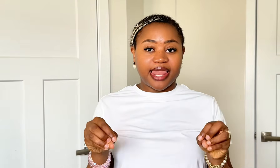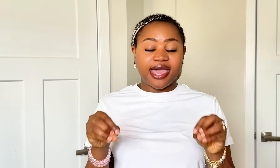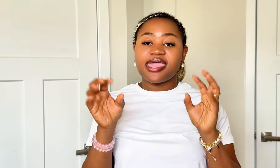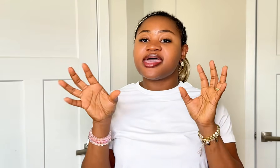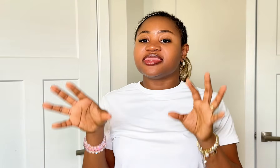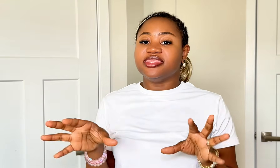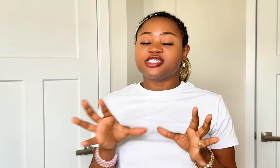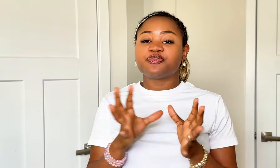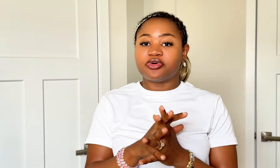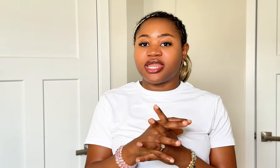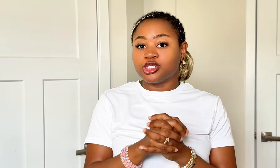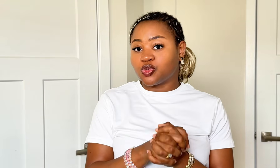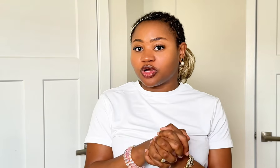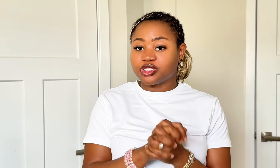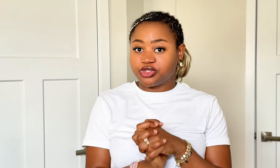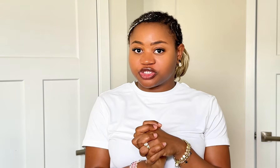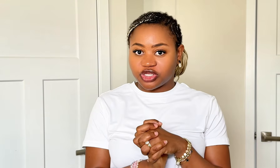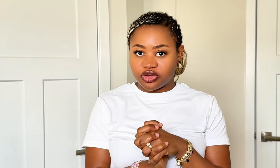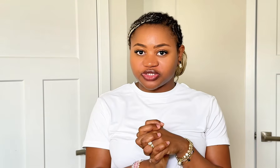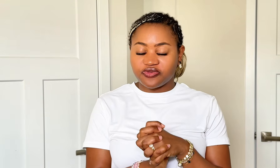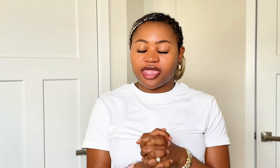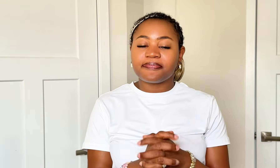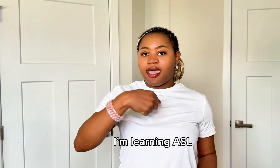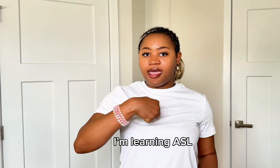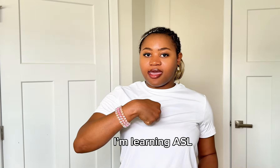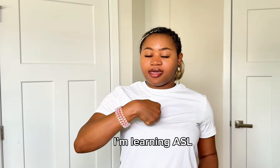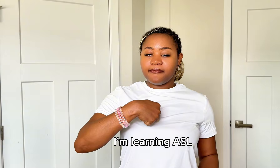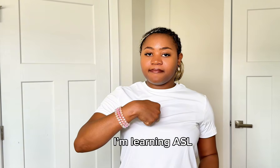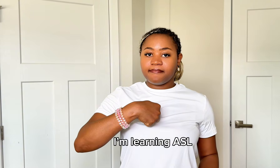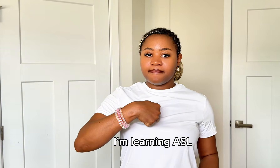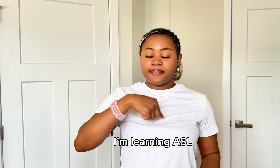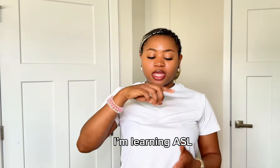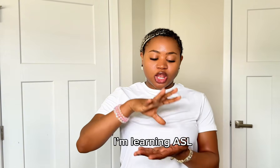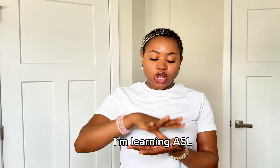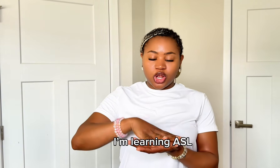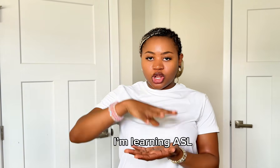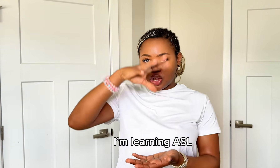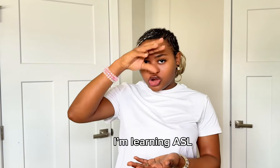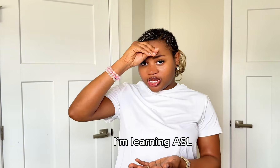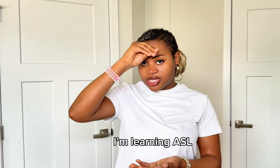apply these pronouns words we just learned, right? I'm learning